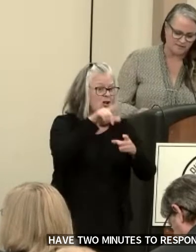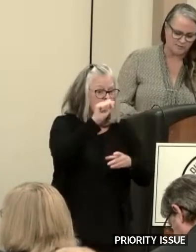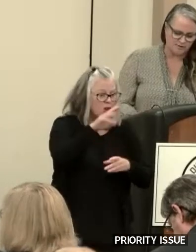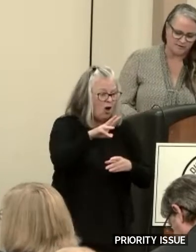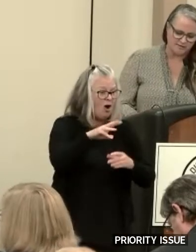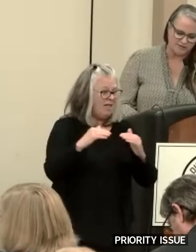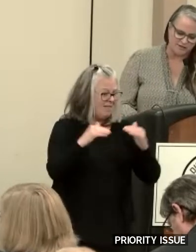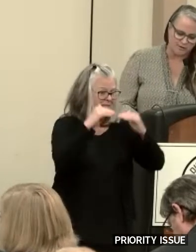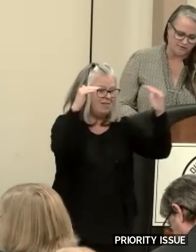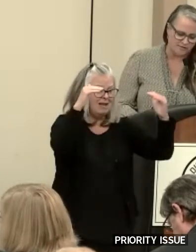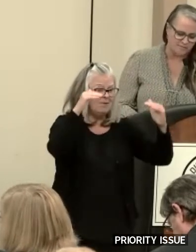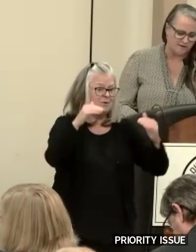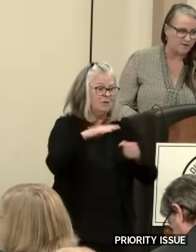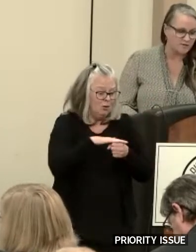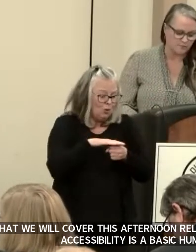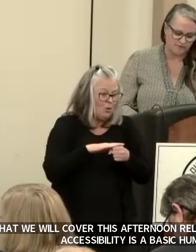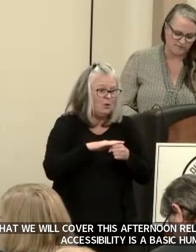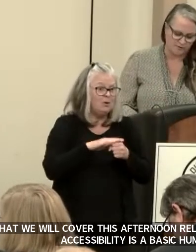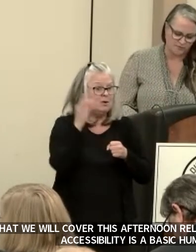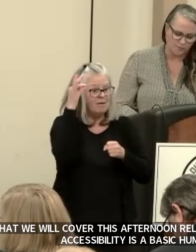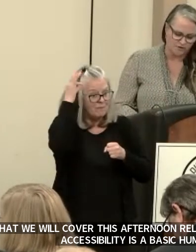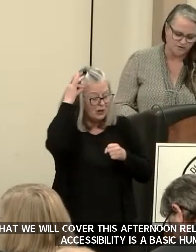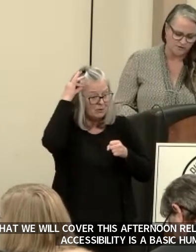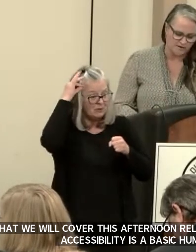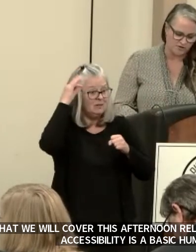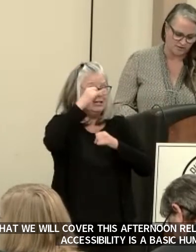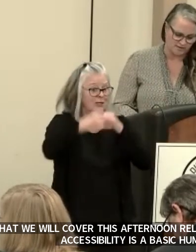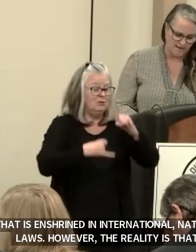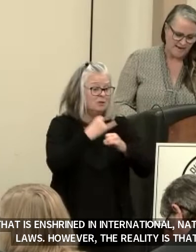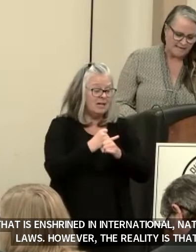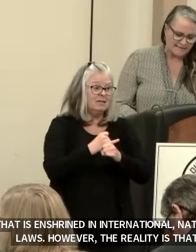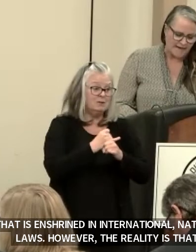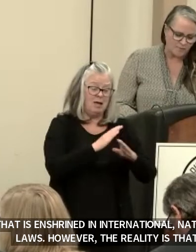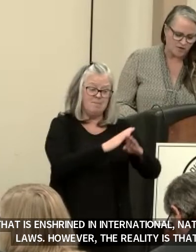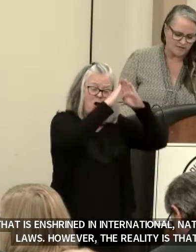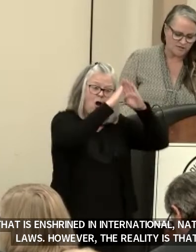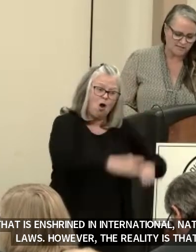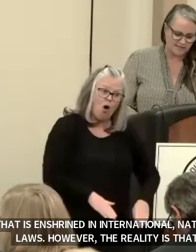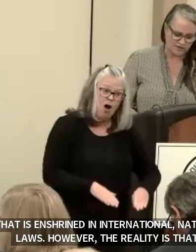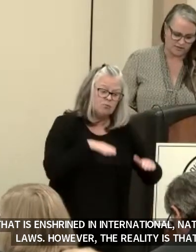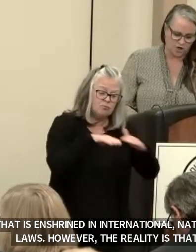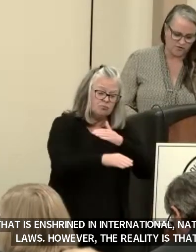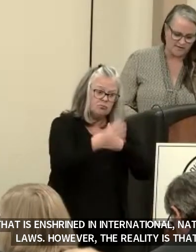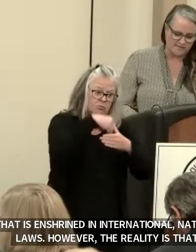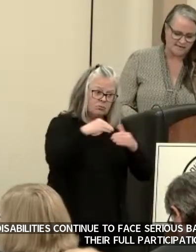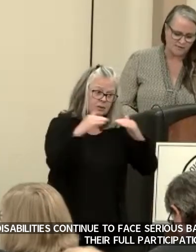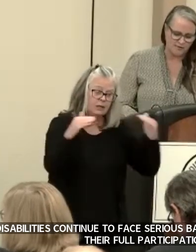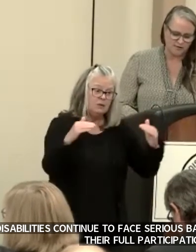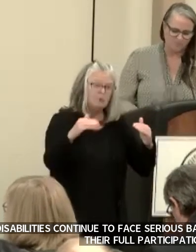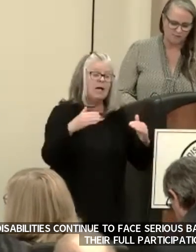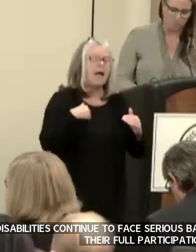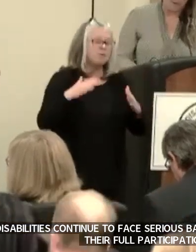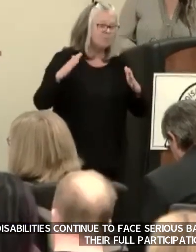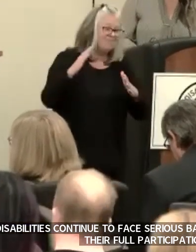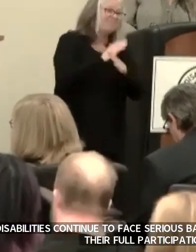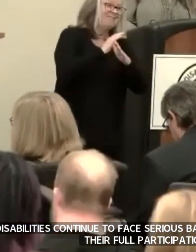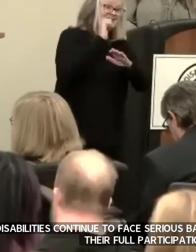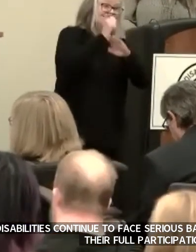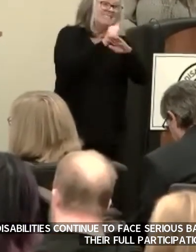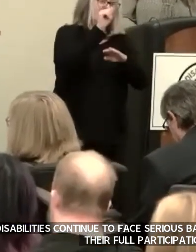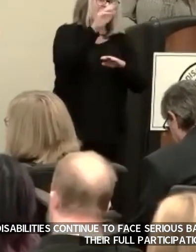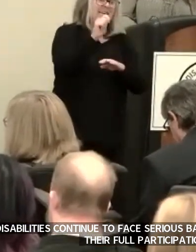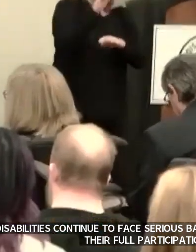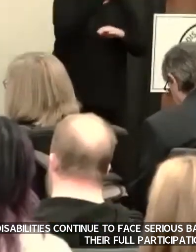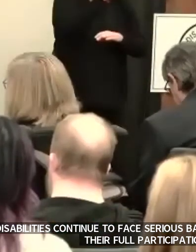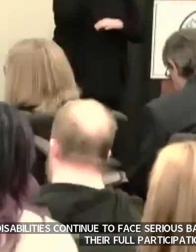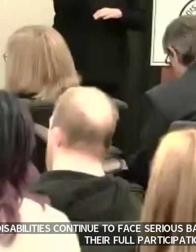living with disabilities continue to face barriers that prevent their full participation. Landmark legislation called the Accessibility for Manitobans Act,